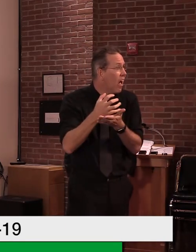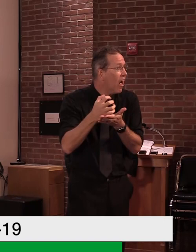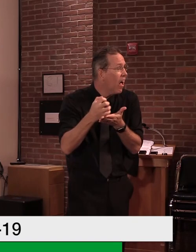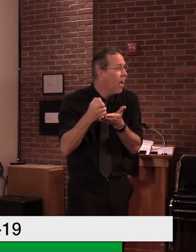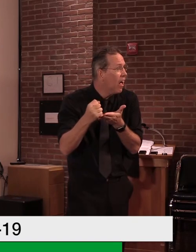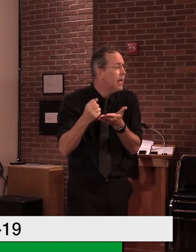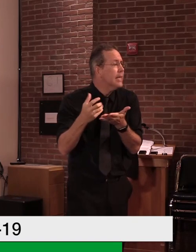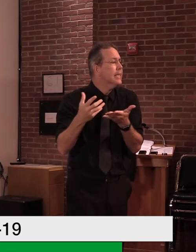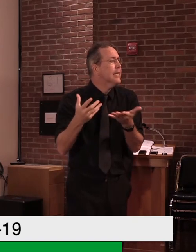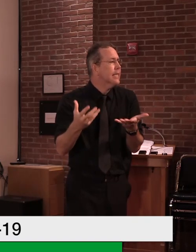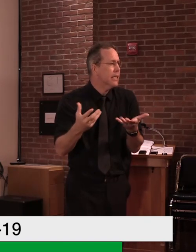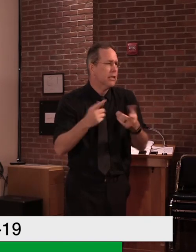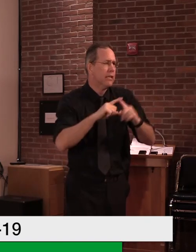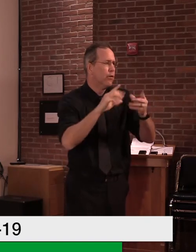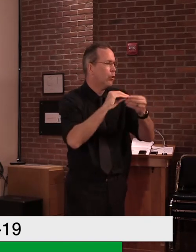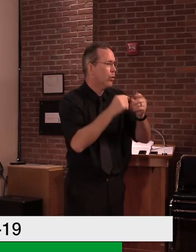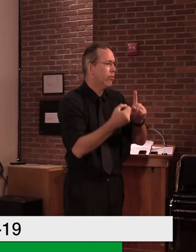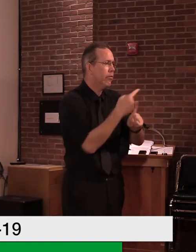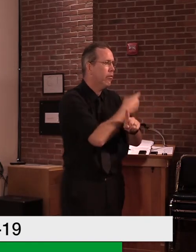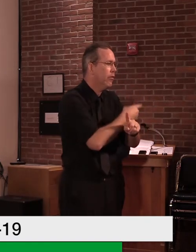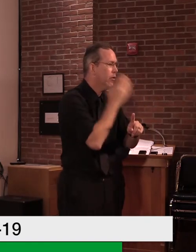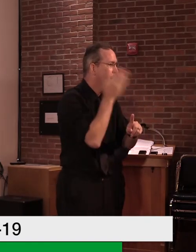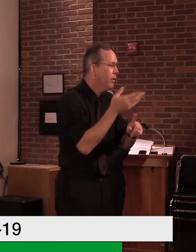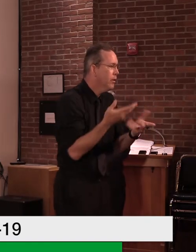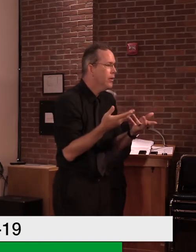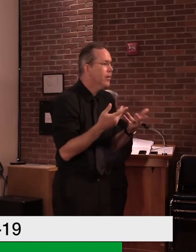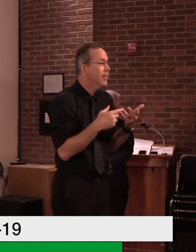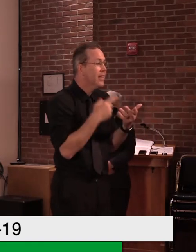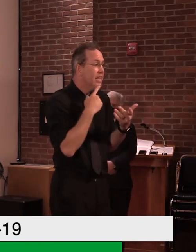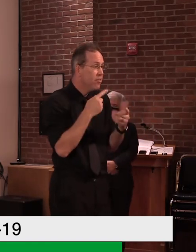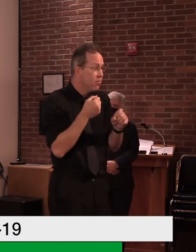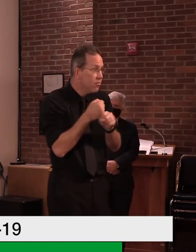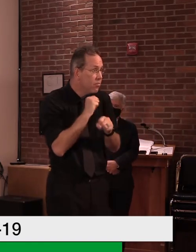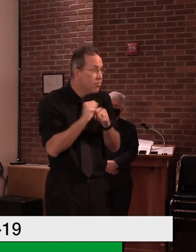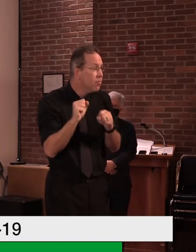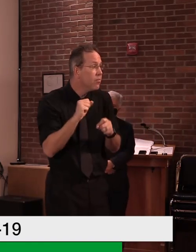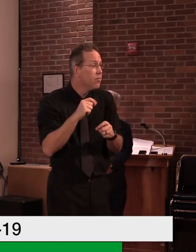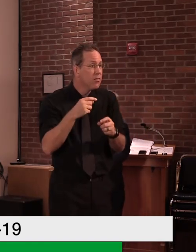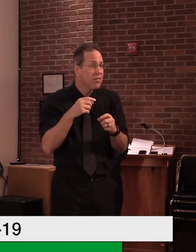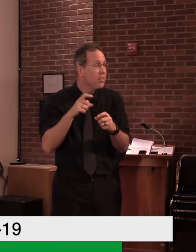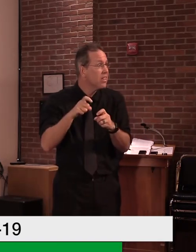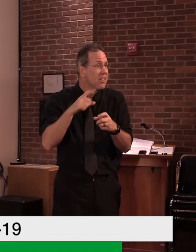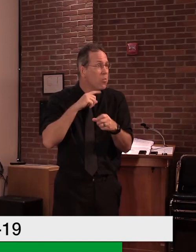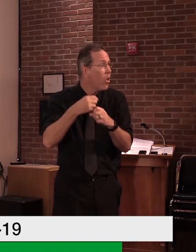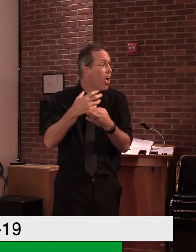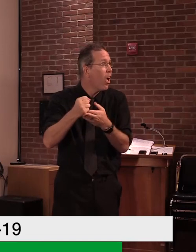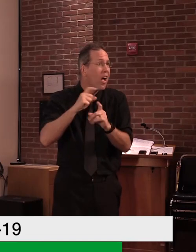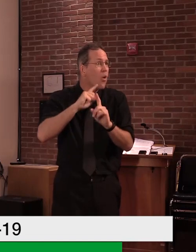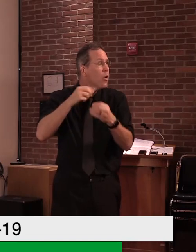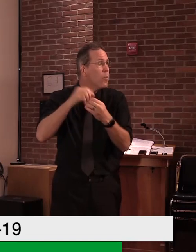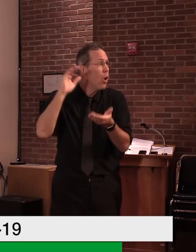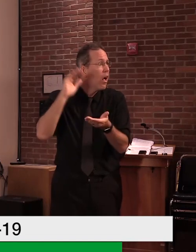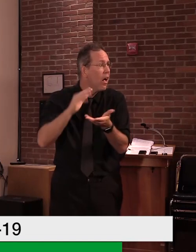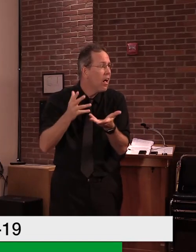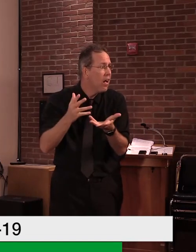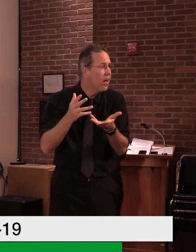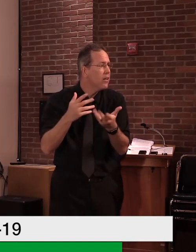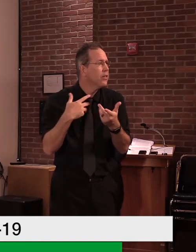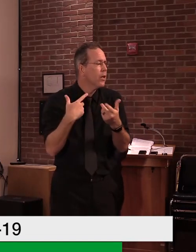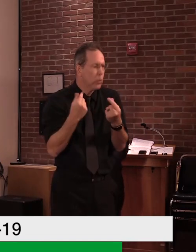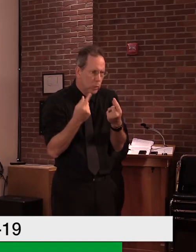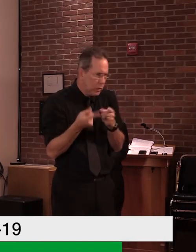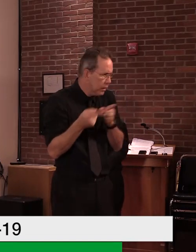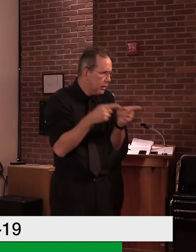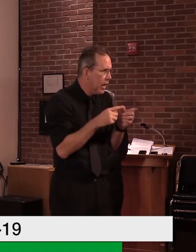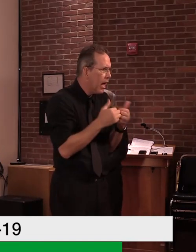question. And if all of a sudden we're back to where we were in March, where there's a dearth of